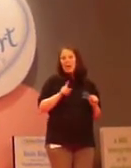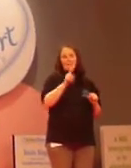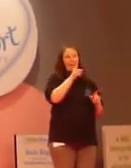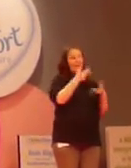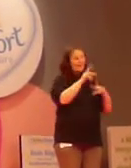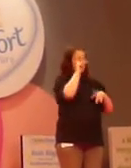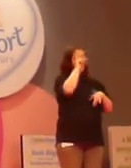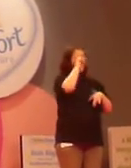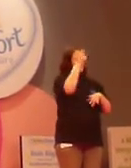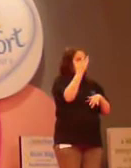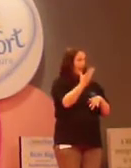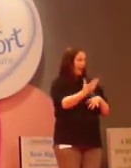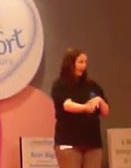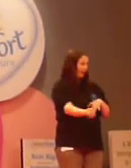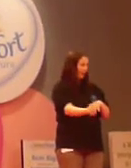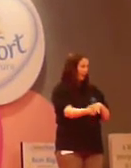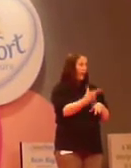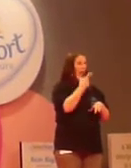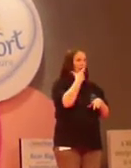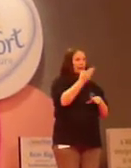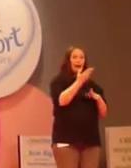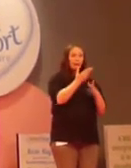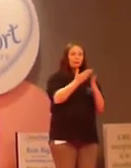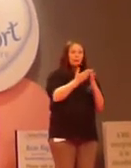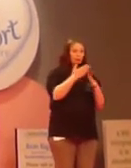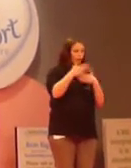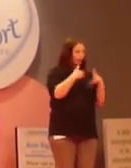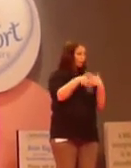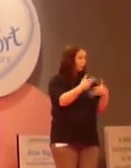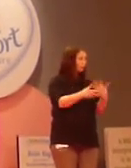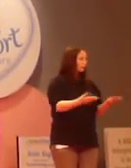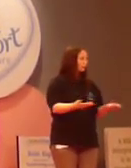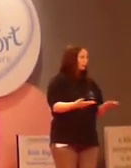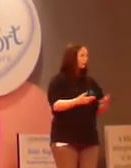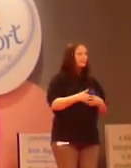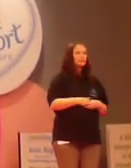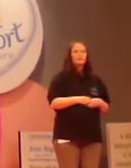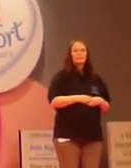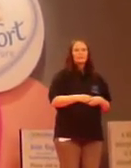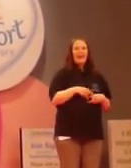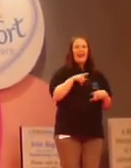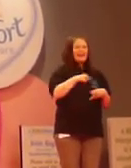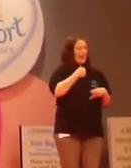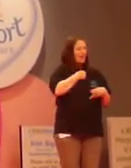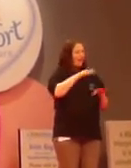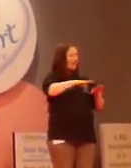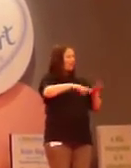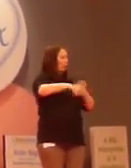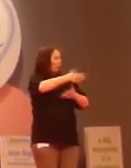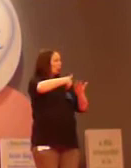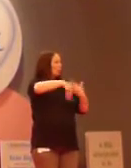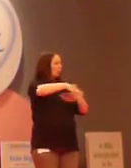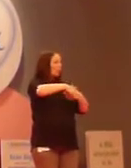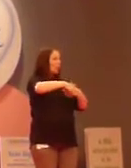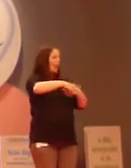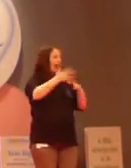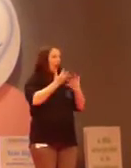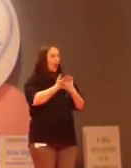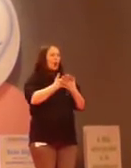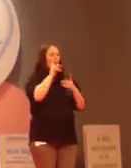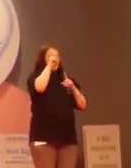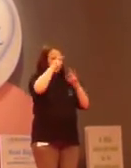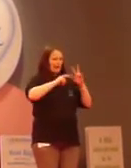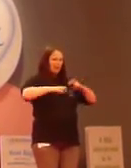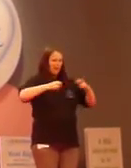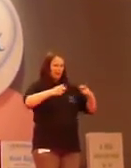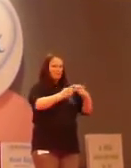idea, and there's no harm in trying to follow it through. I mean, we were sitting in our little toddler group, and we had so many ideas, let me tell